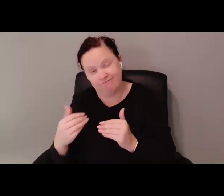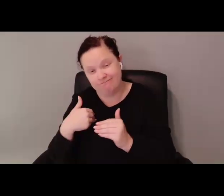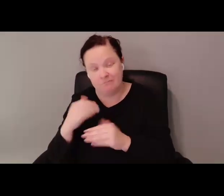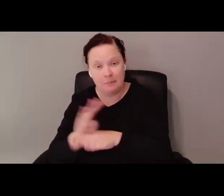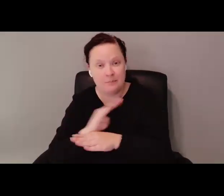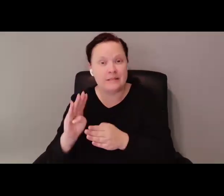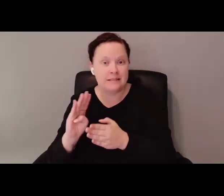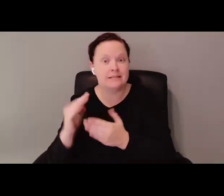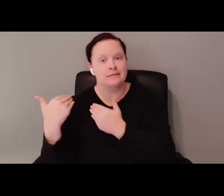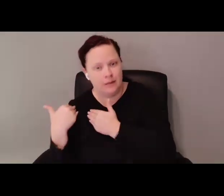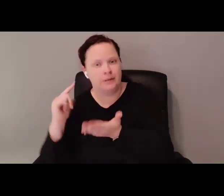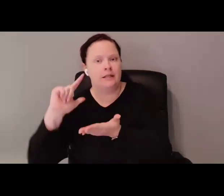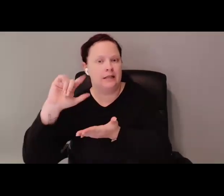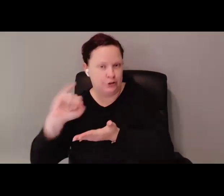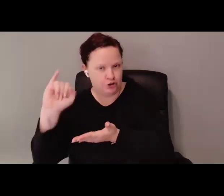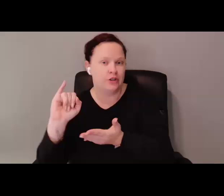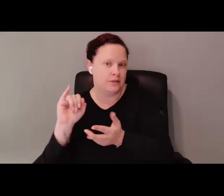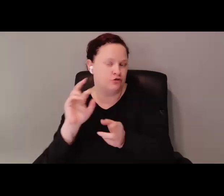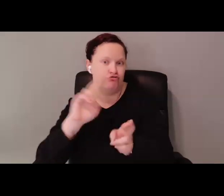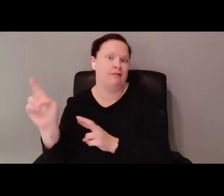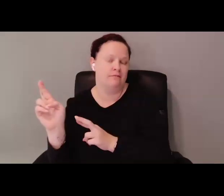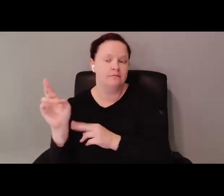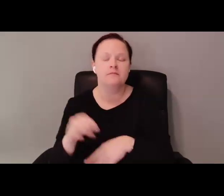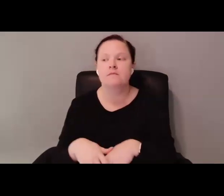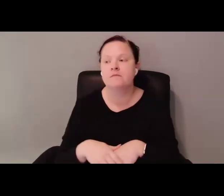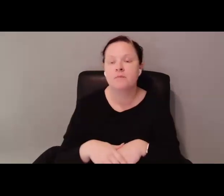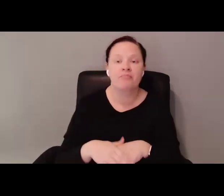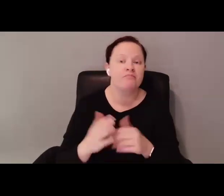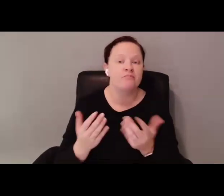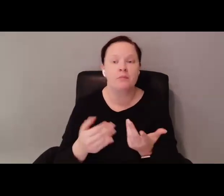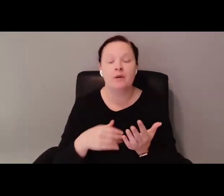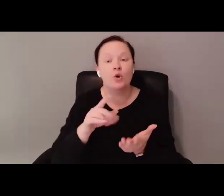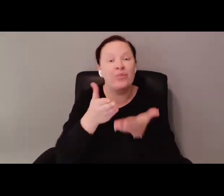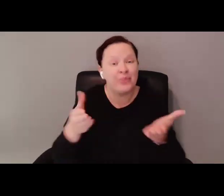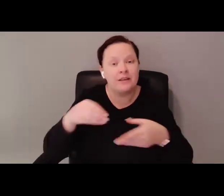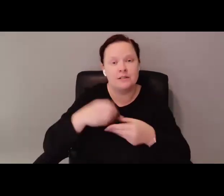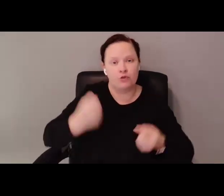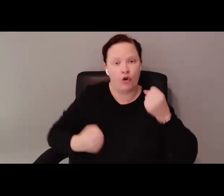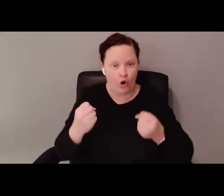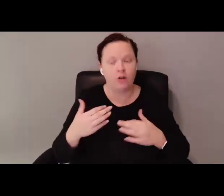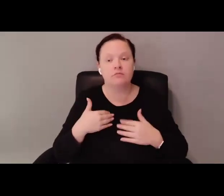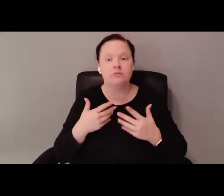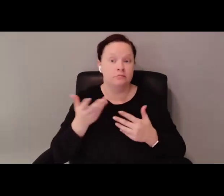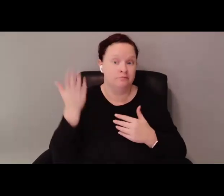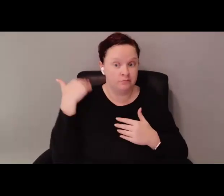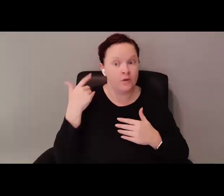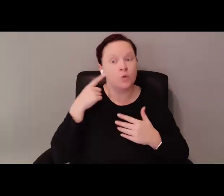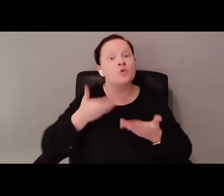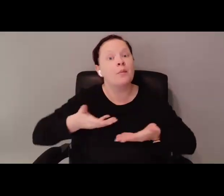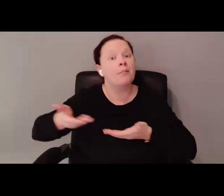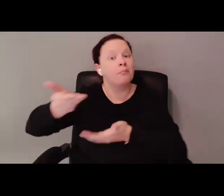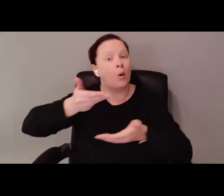have business liability insurance. So say your items were in your car, you were transporting them, like I used to do mobile